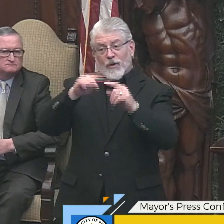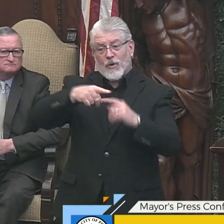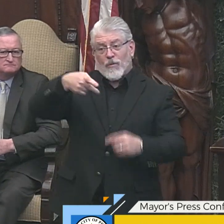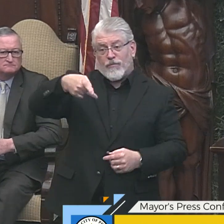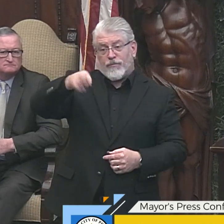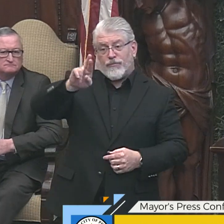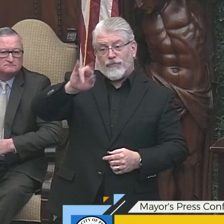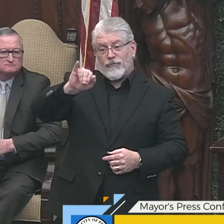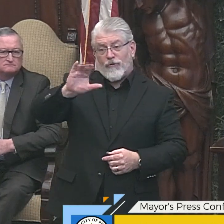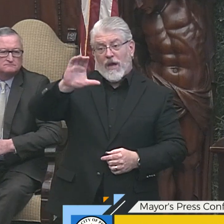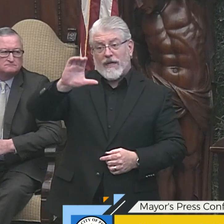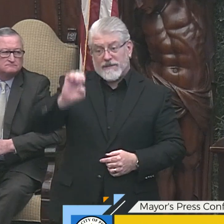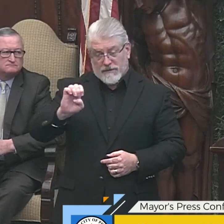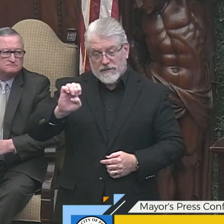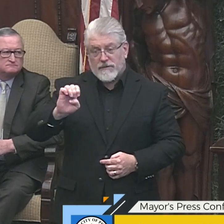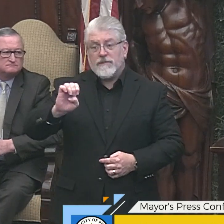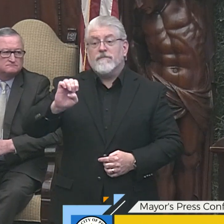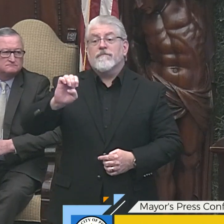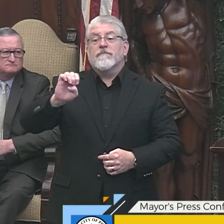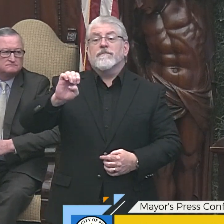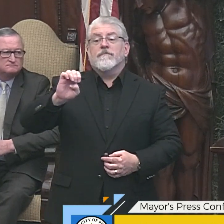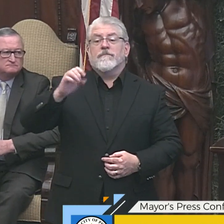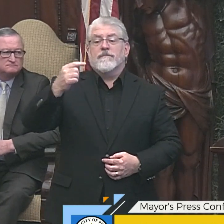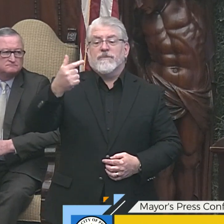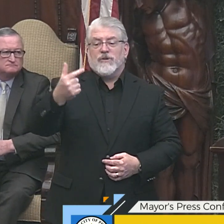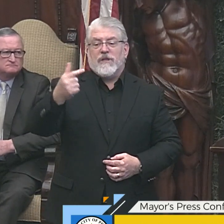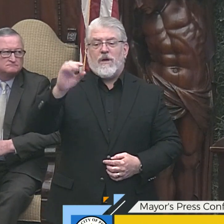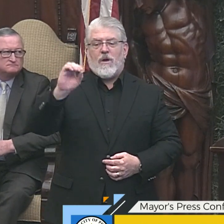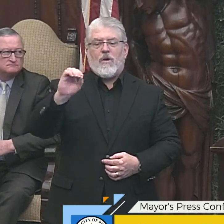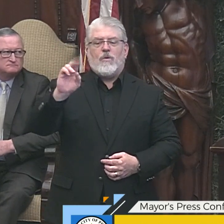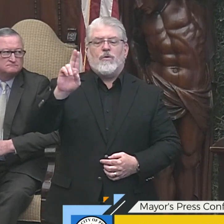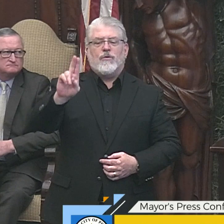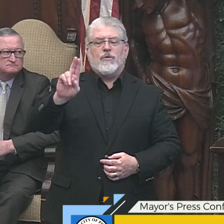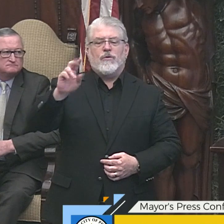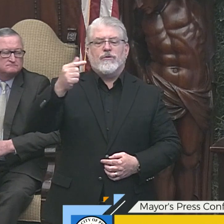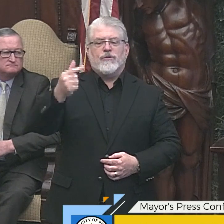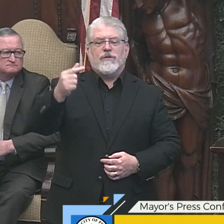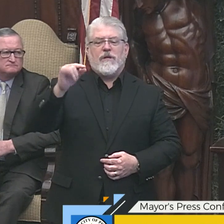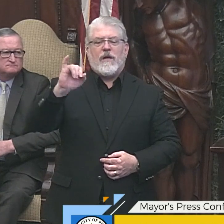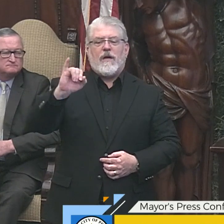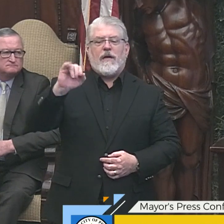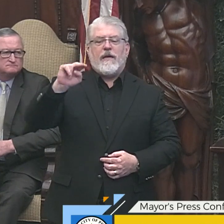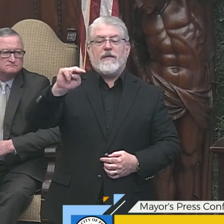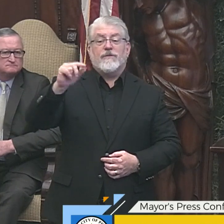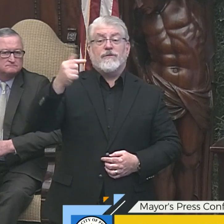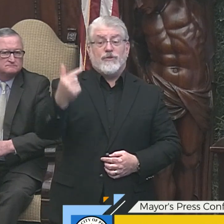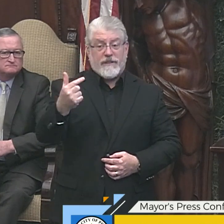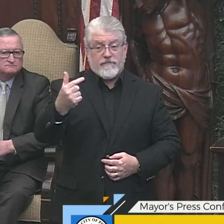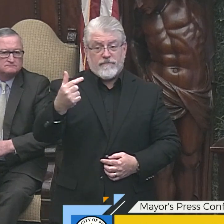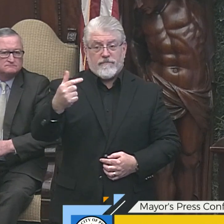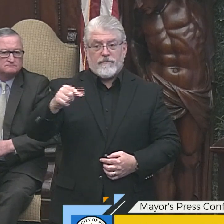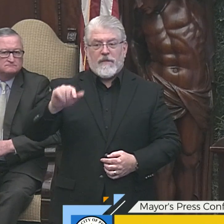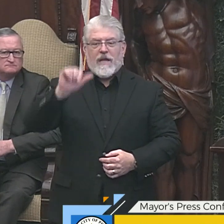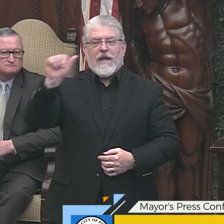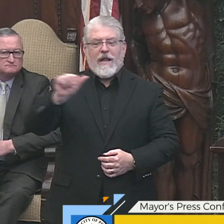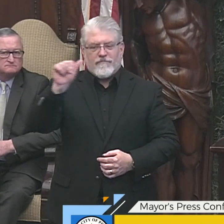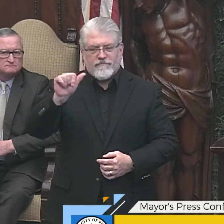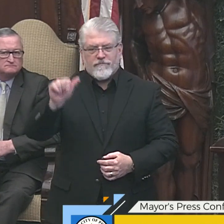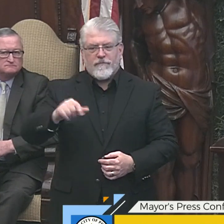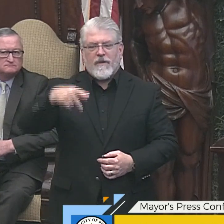888-777. This is backwards, I apologize. I want to remind the public to text COVID PHL